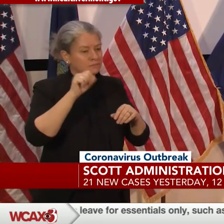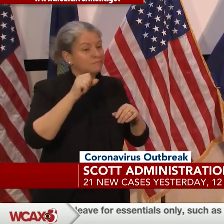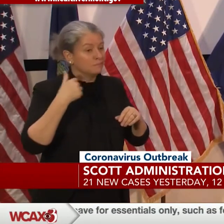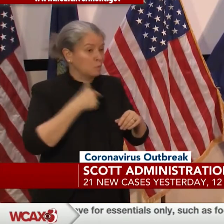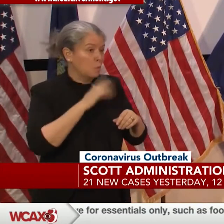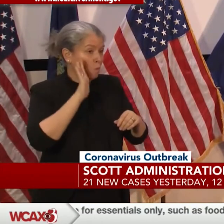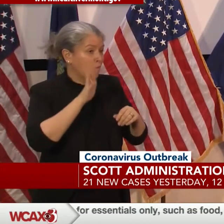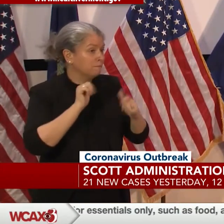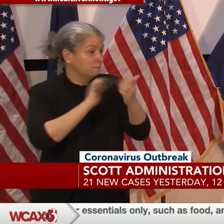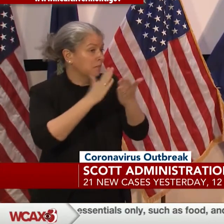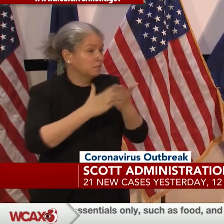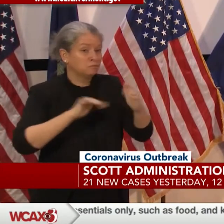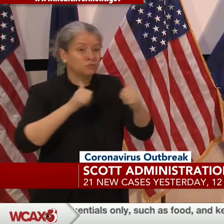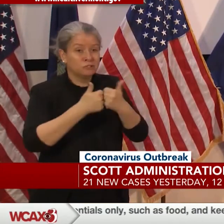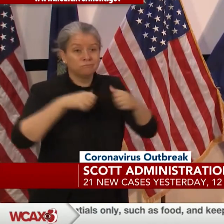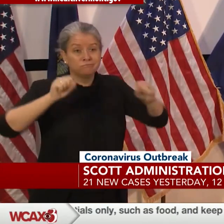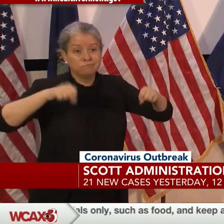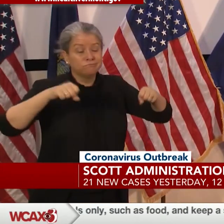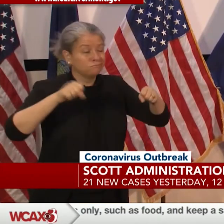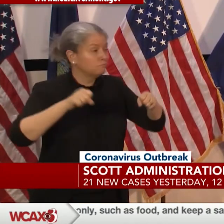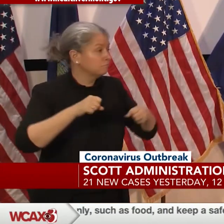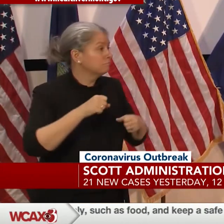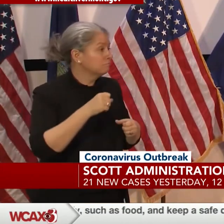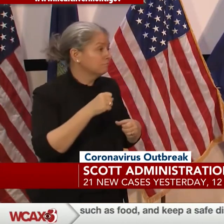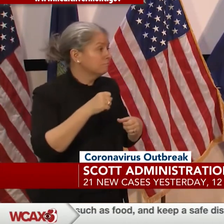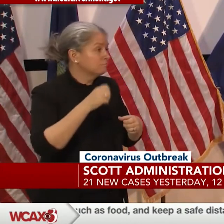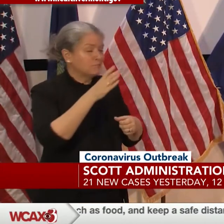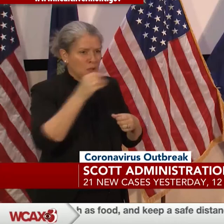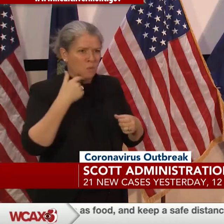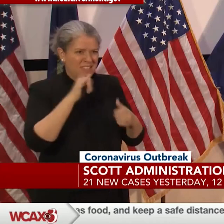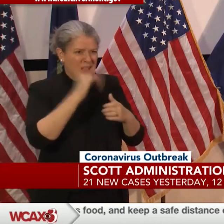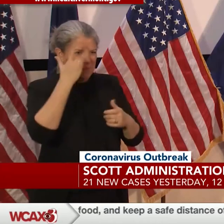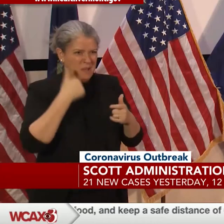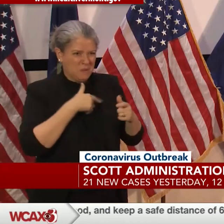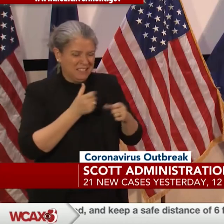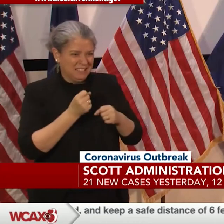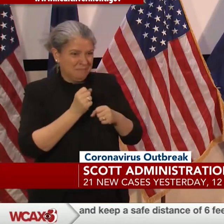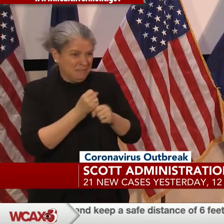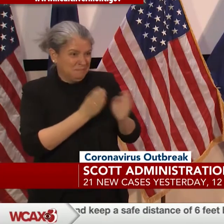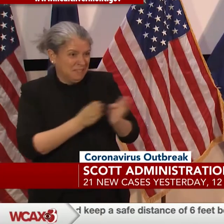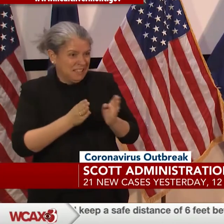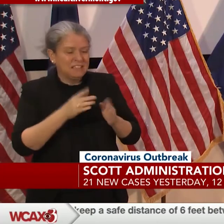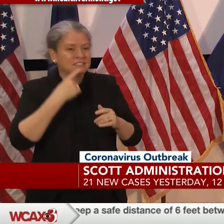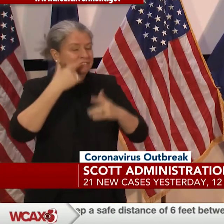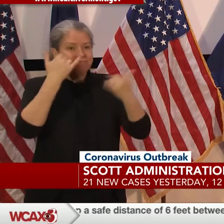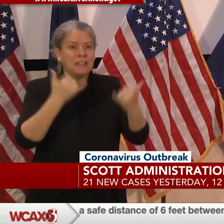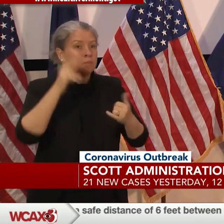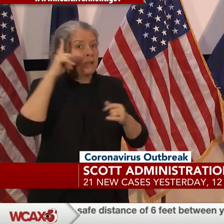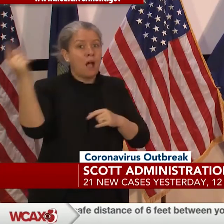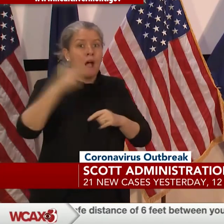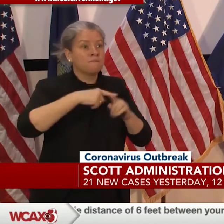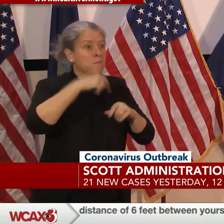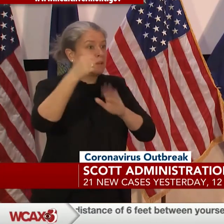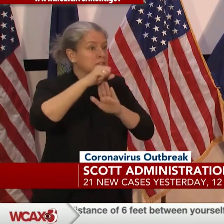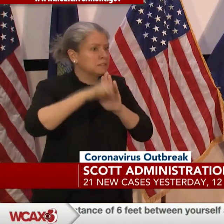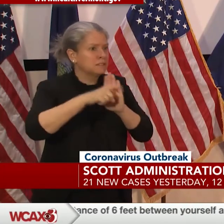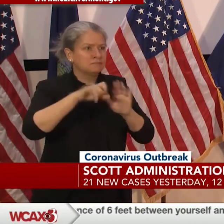challenges we face and why we're taking some of the steps that we're taking today. So at this point in